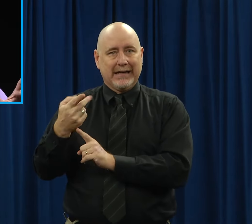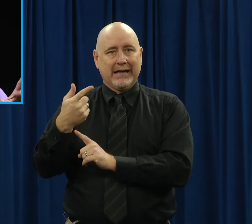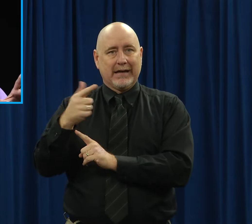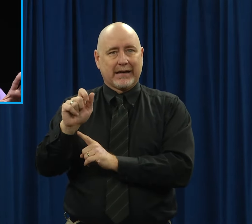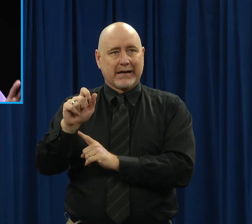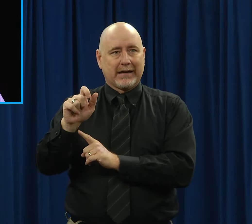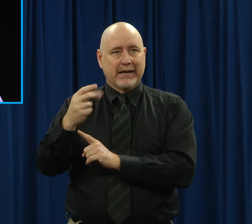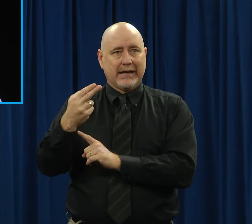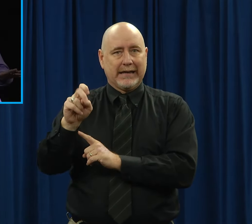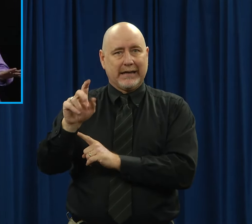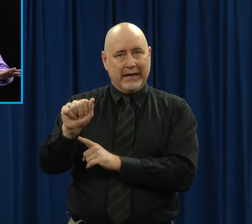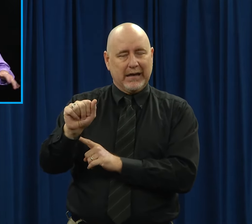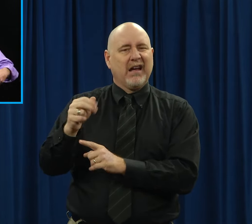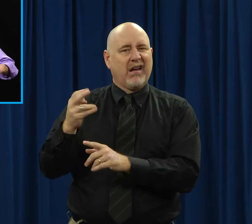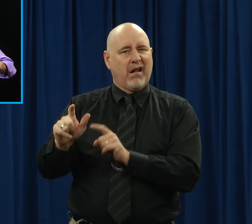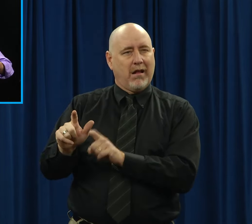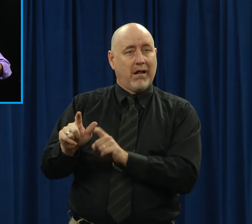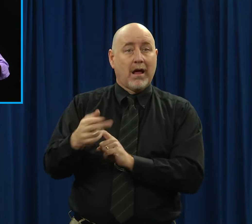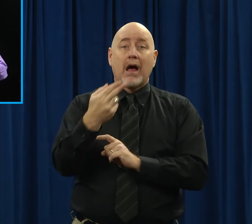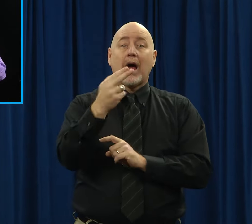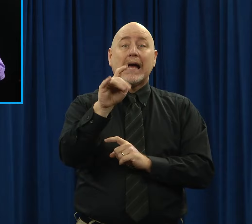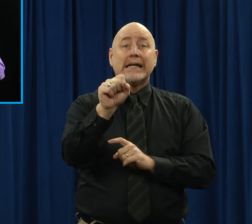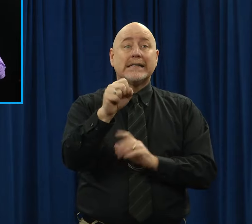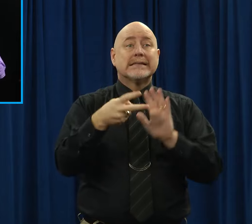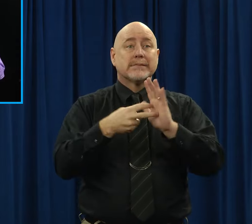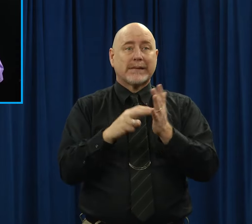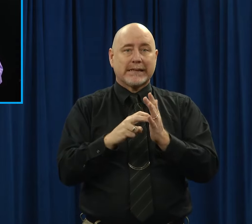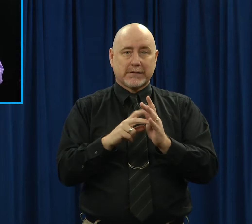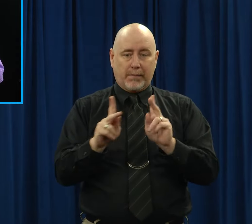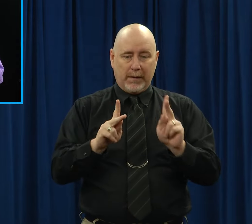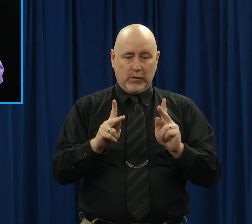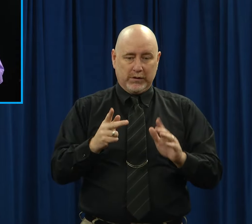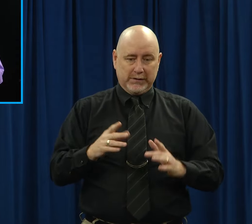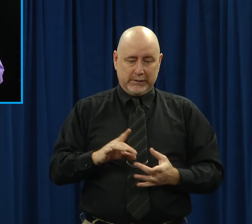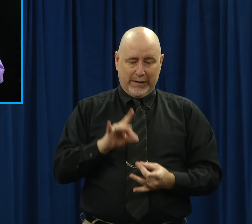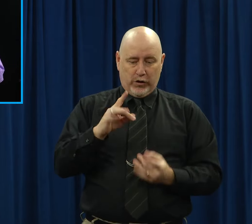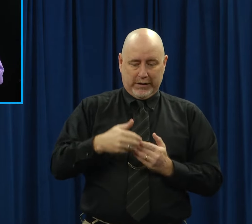one word for Gehenna. Now, Hades